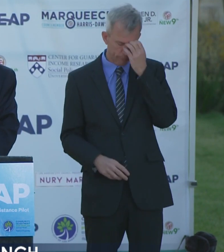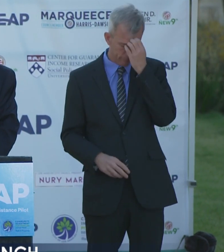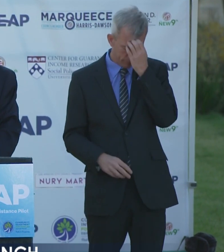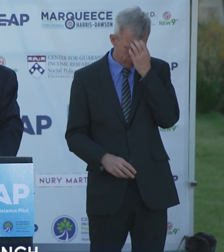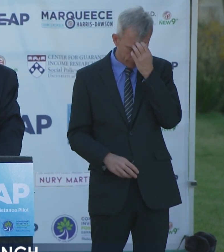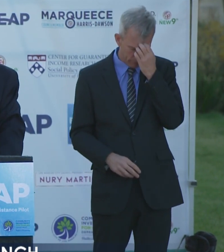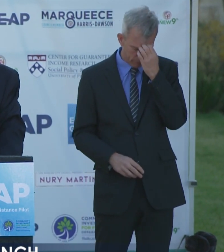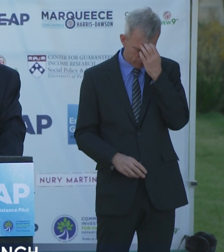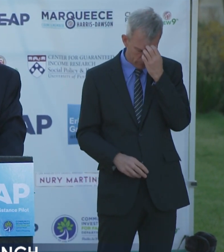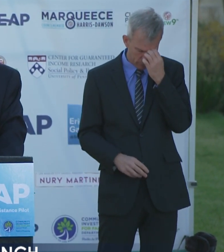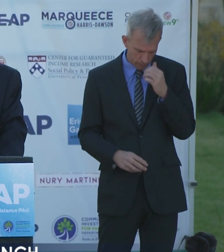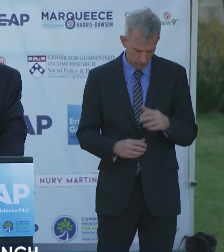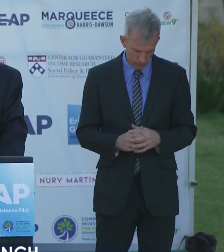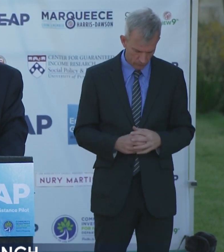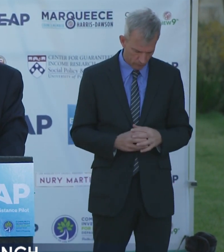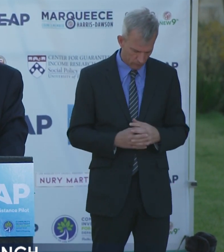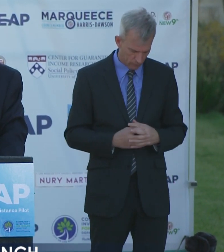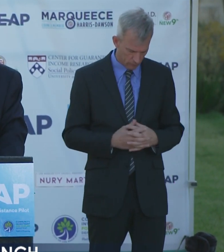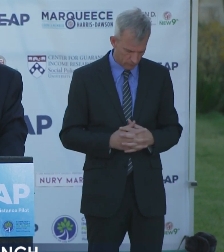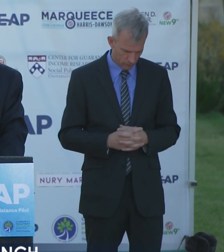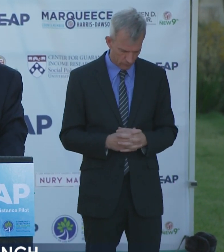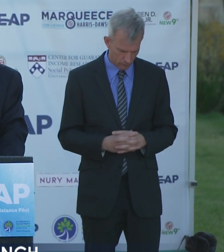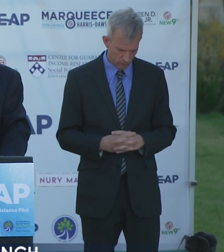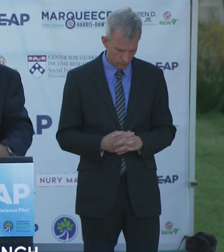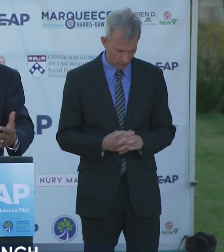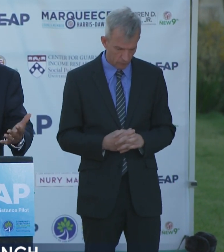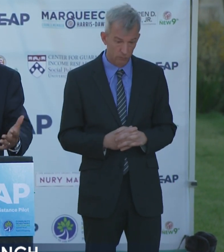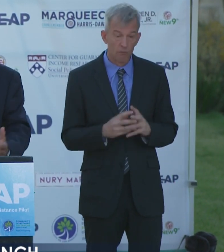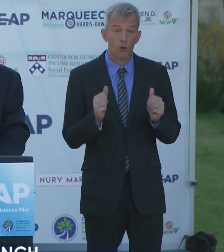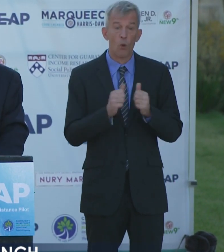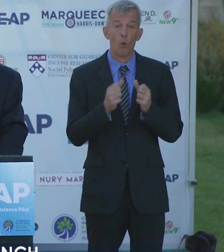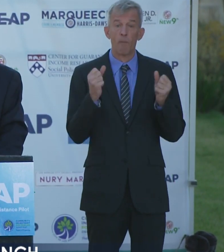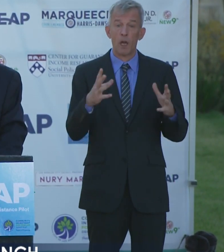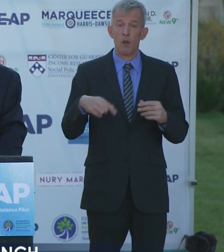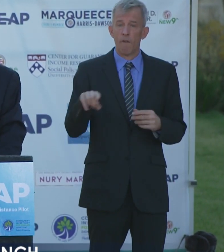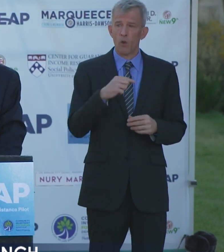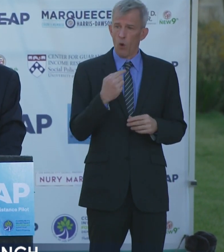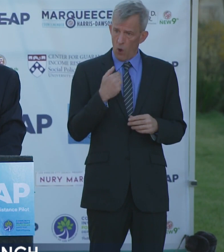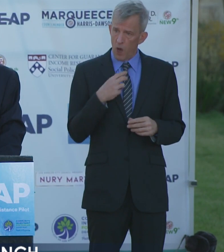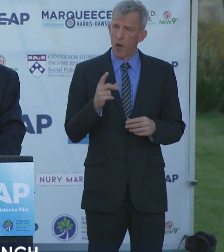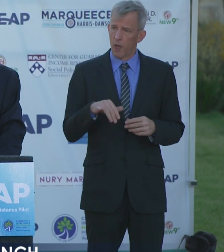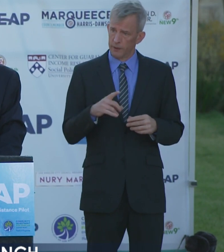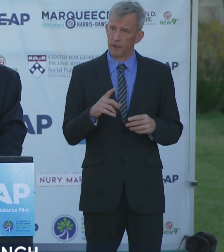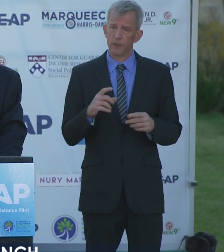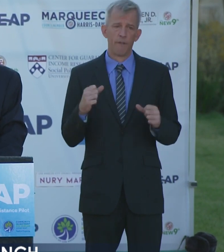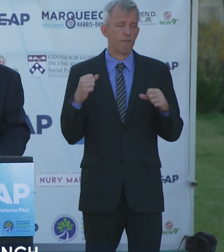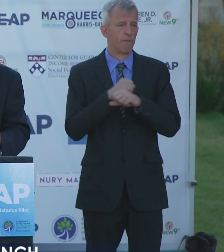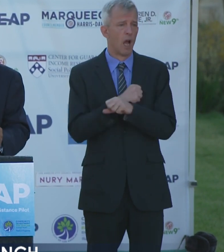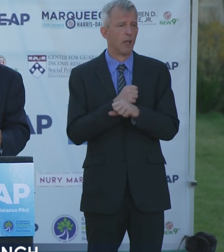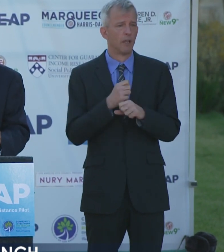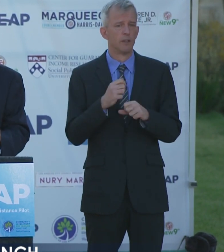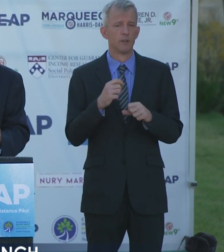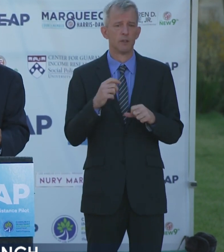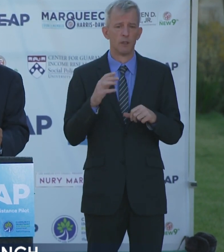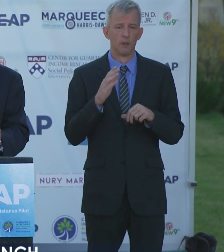and, to fight for change. As a member of the Budget Committee, I certainly fought for expenditures that would more